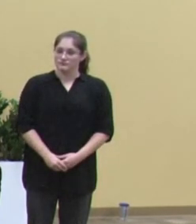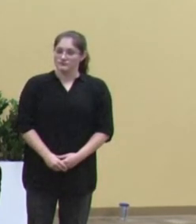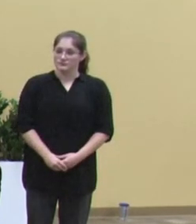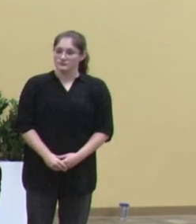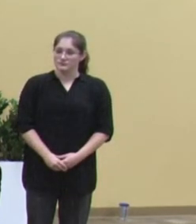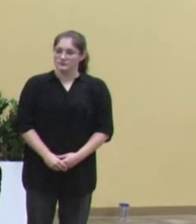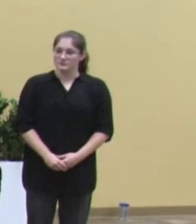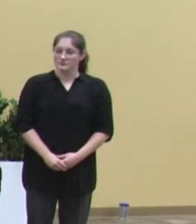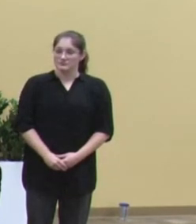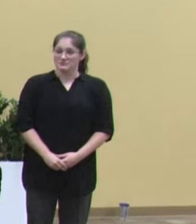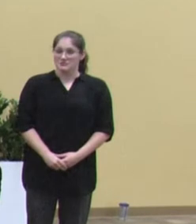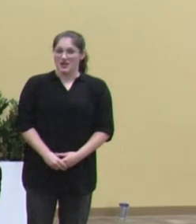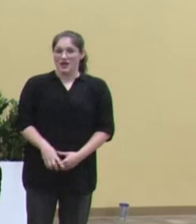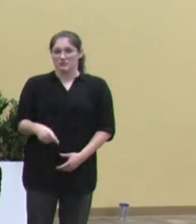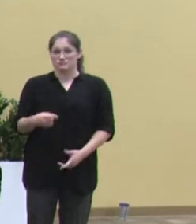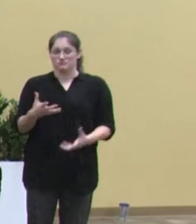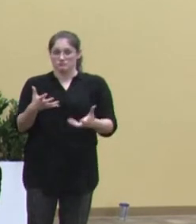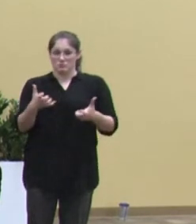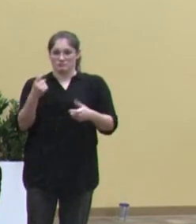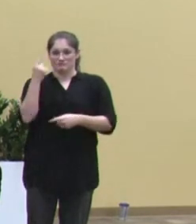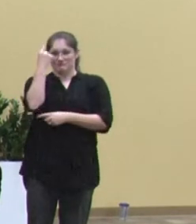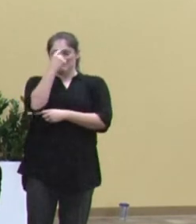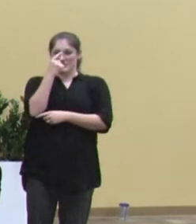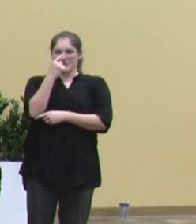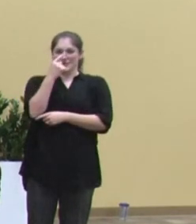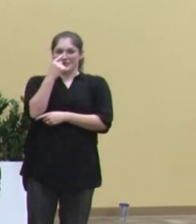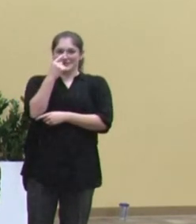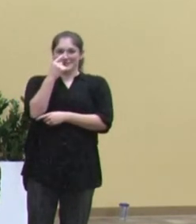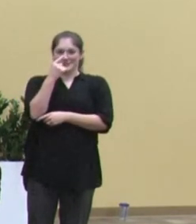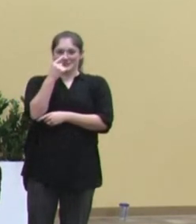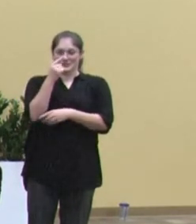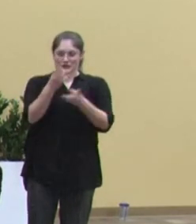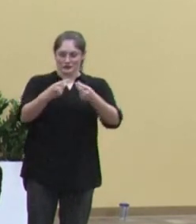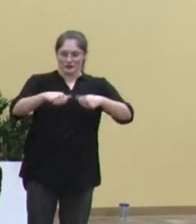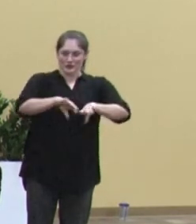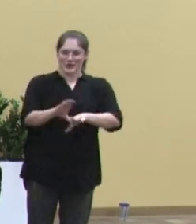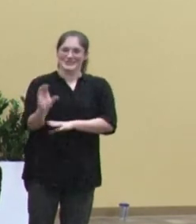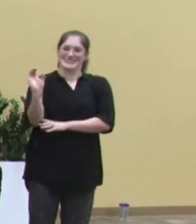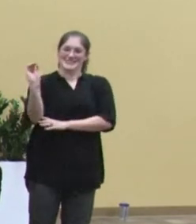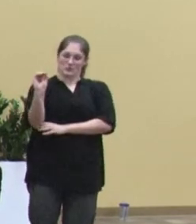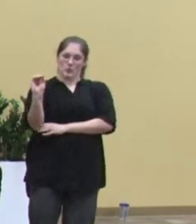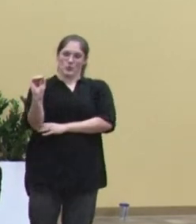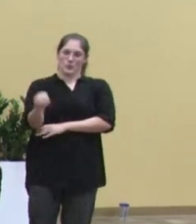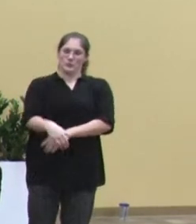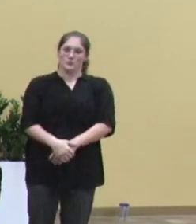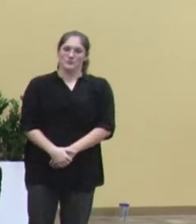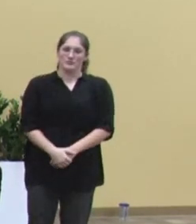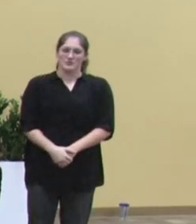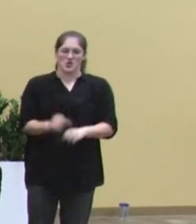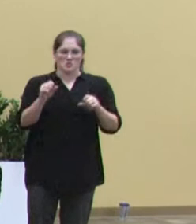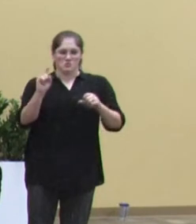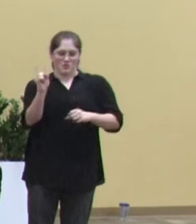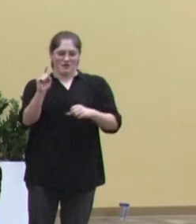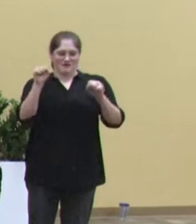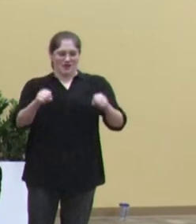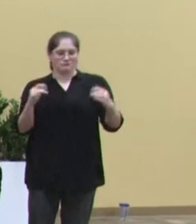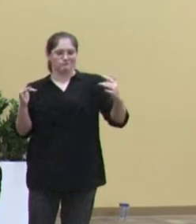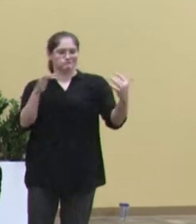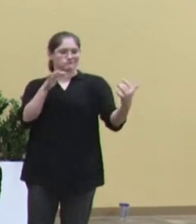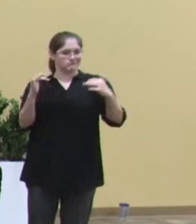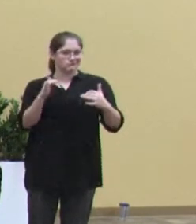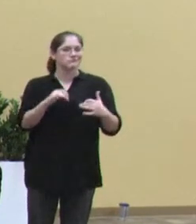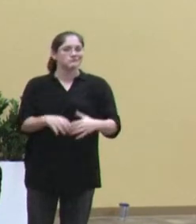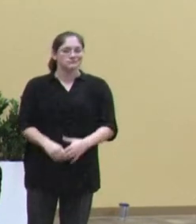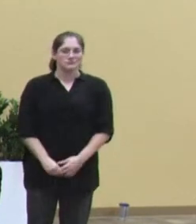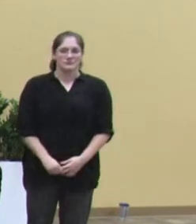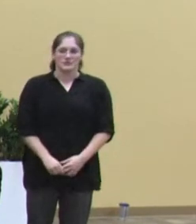is I like to think of Texas as ground zero for how we might wage the battle for a couple of